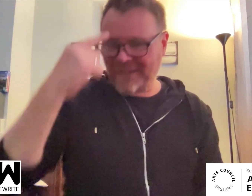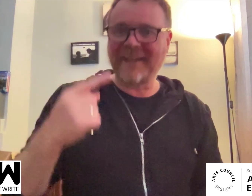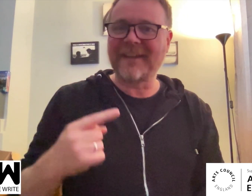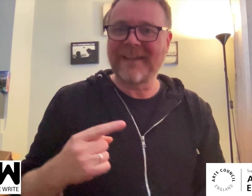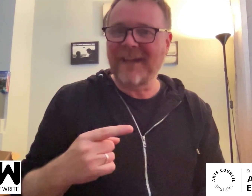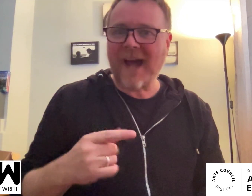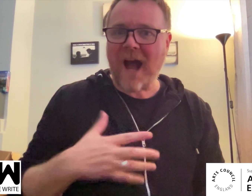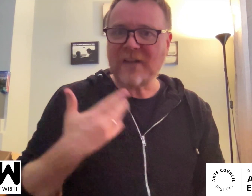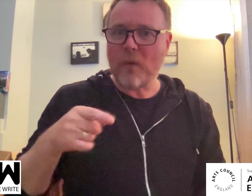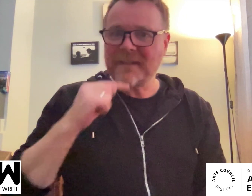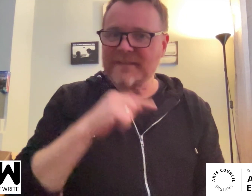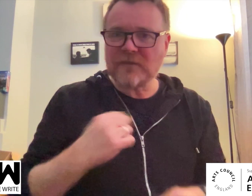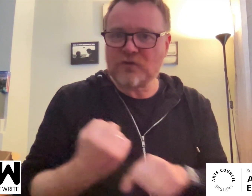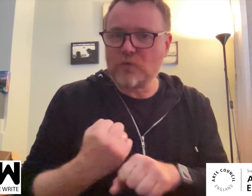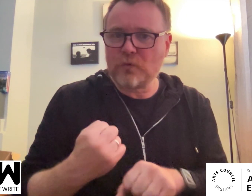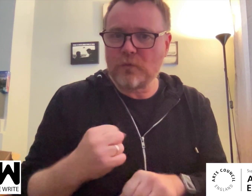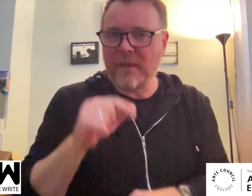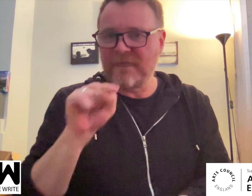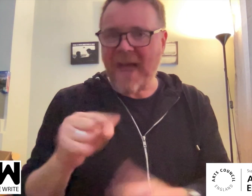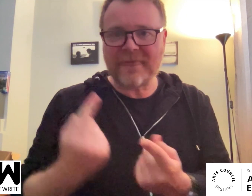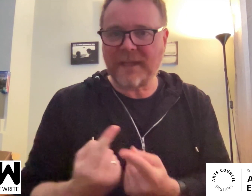thinking, I don't want my son to be doing that?